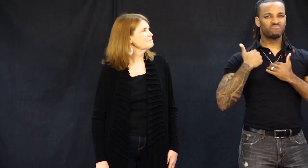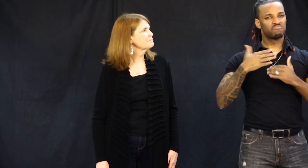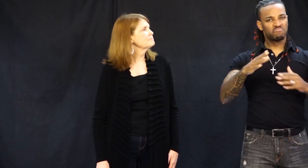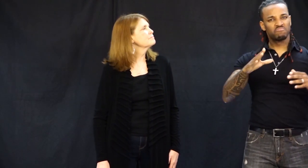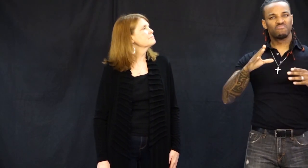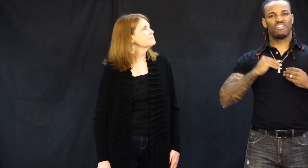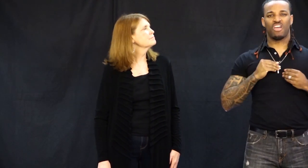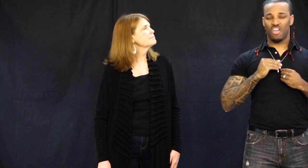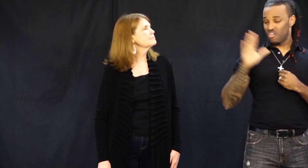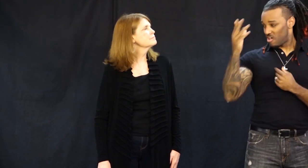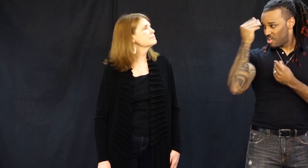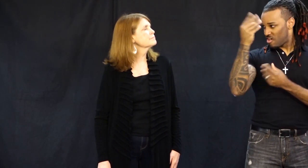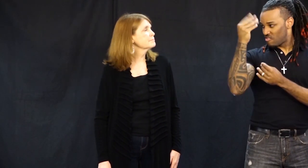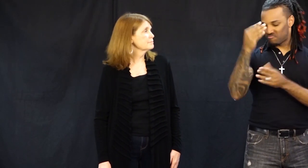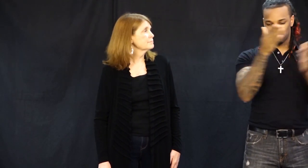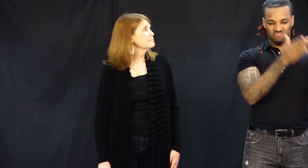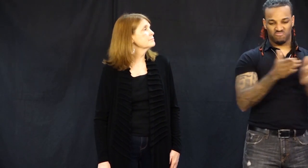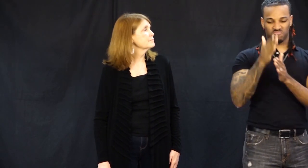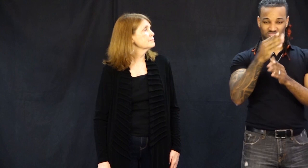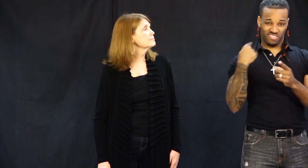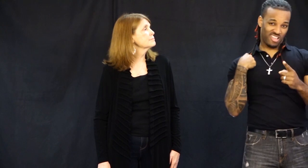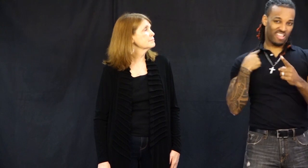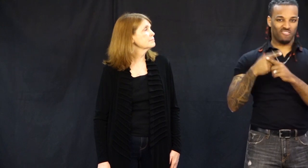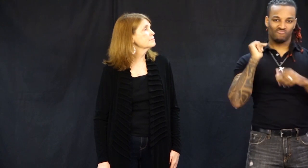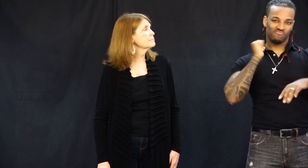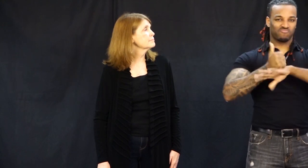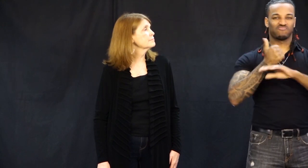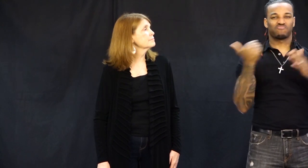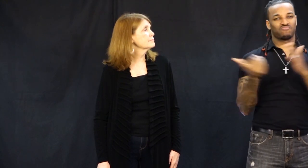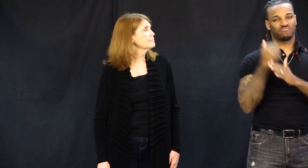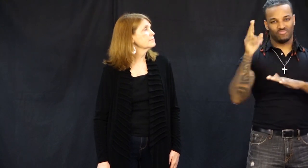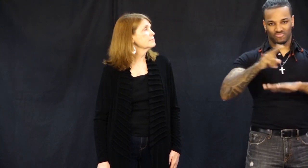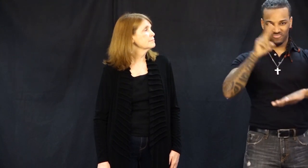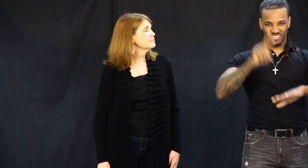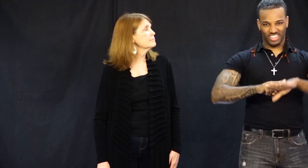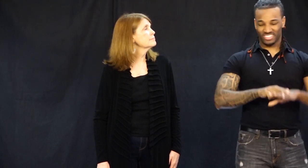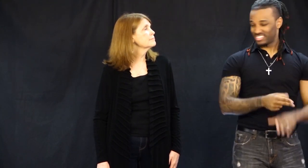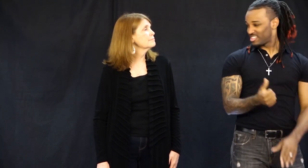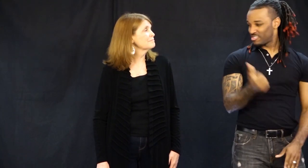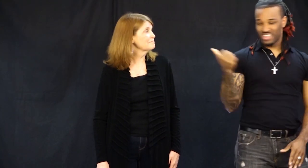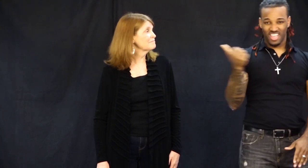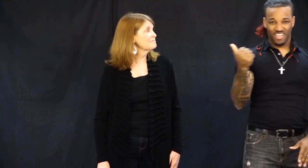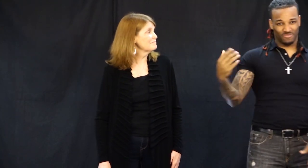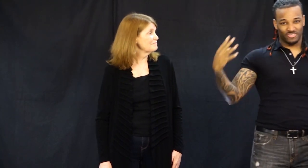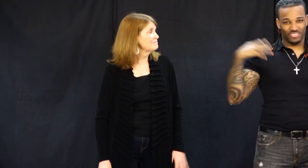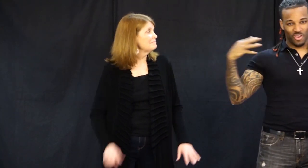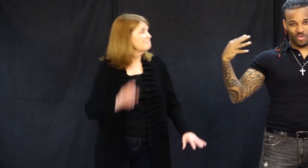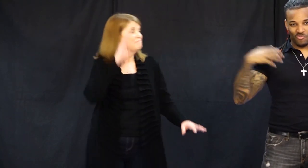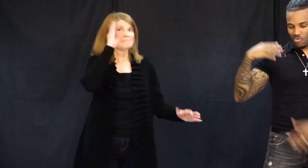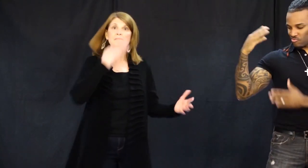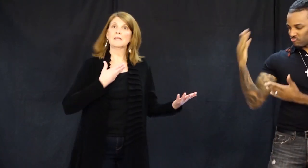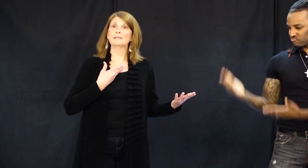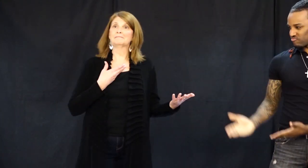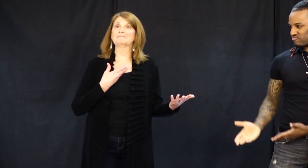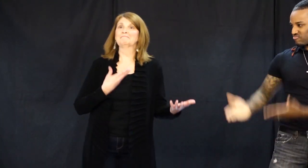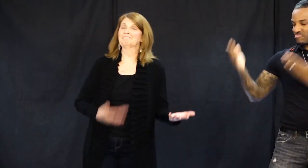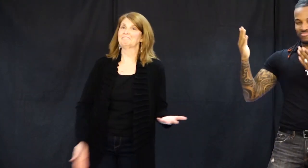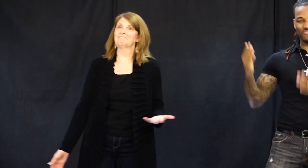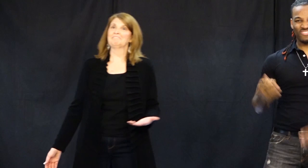my station, organize your information till we rise to the occasion of our new nation. Sir, Here comes the general. rise up.